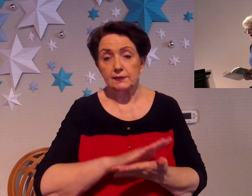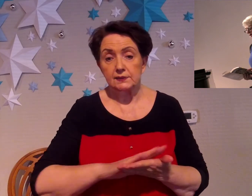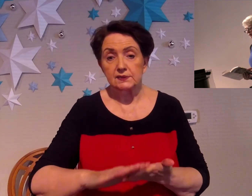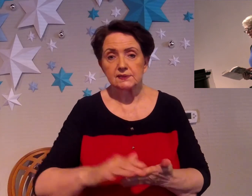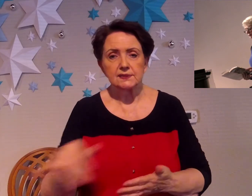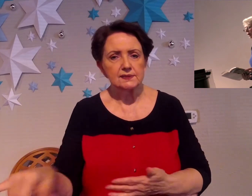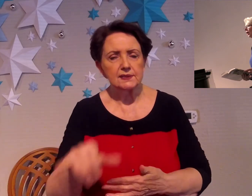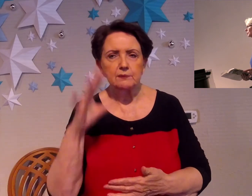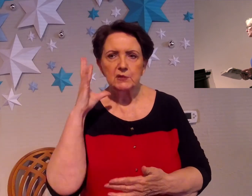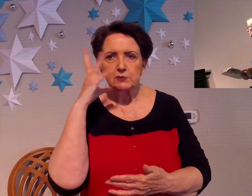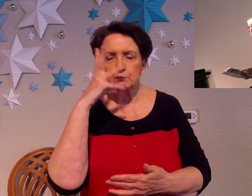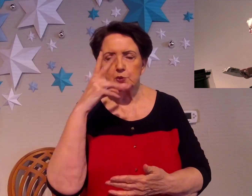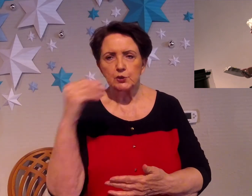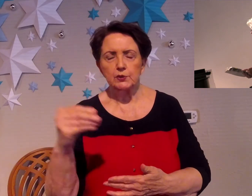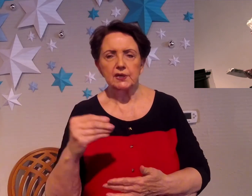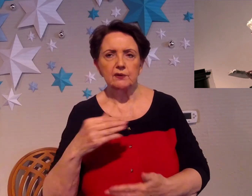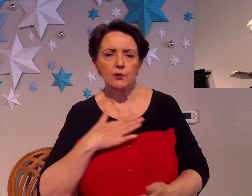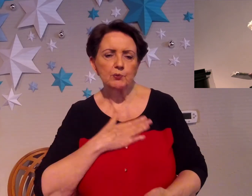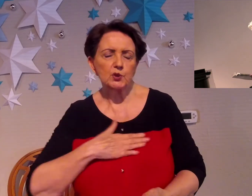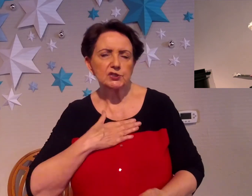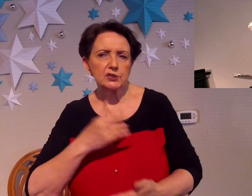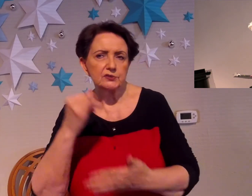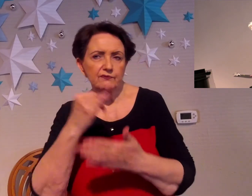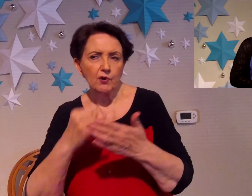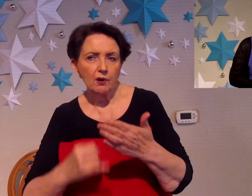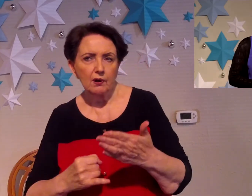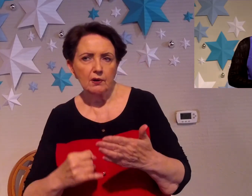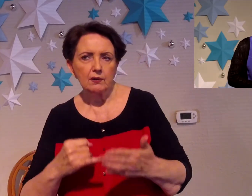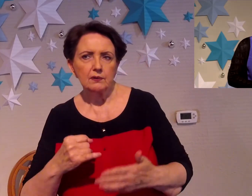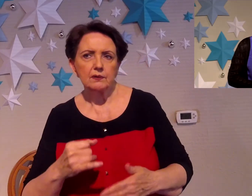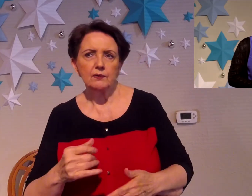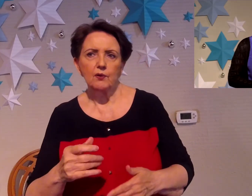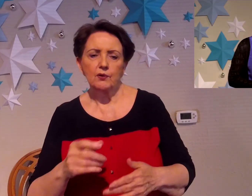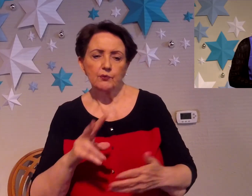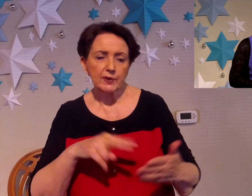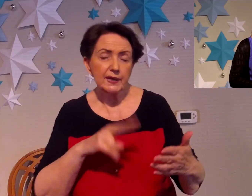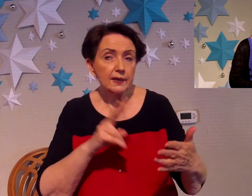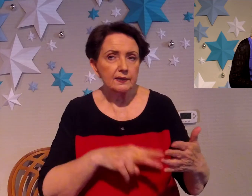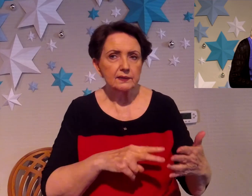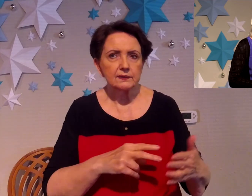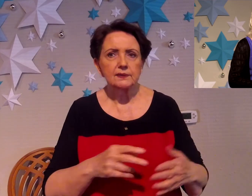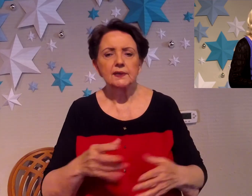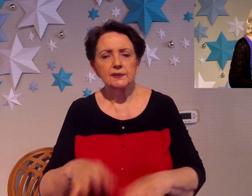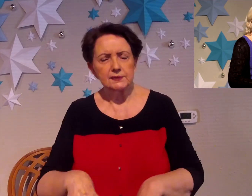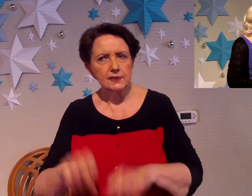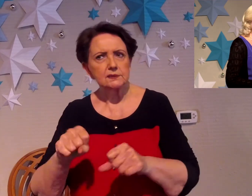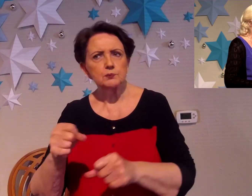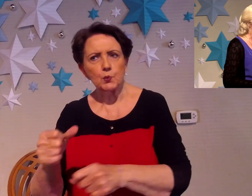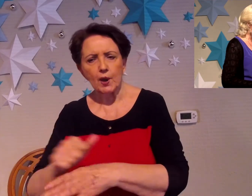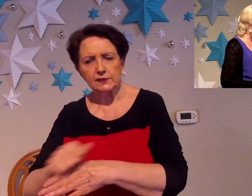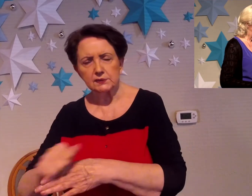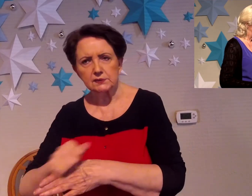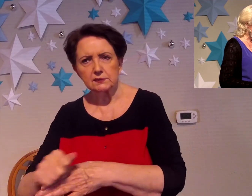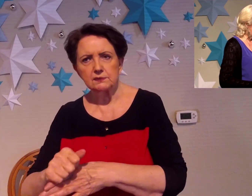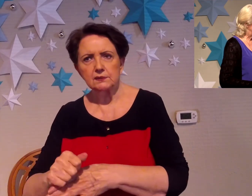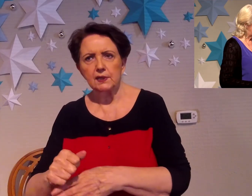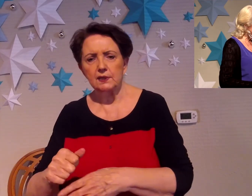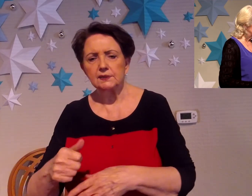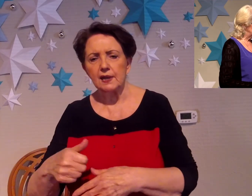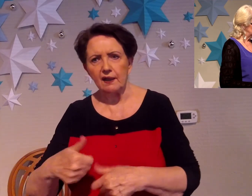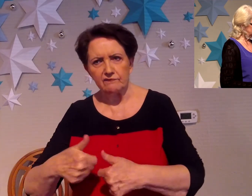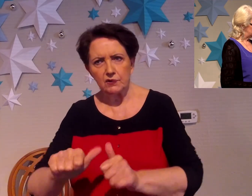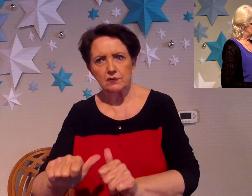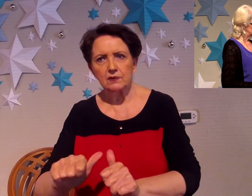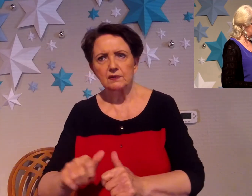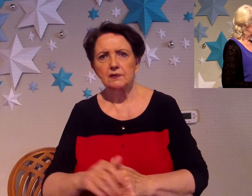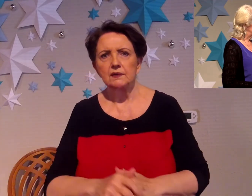or an appreciation for art or music and literature. It takes practice and effort. Make no mistake about it. And